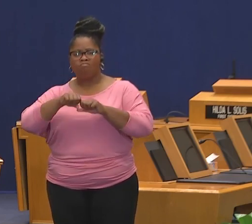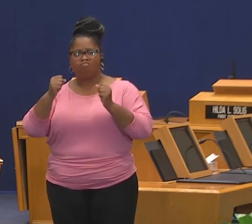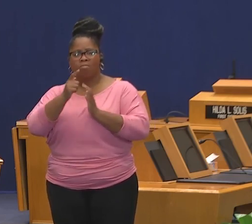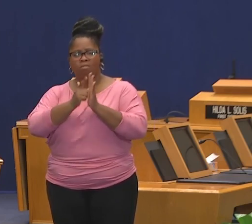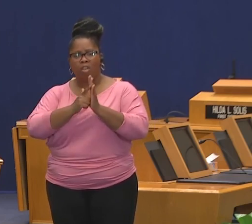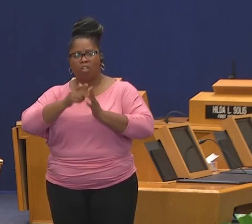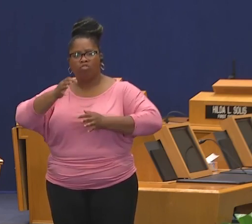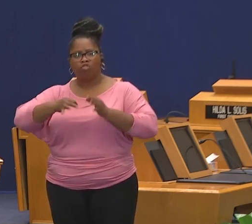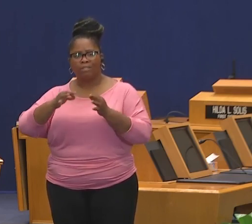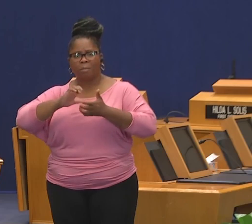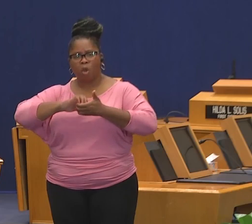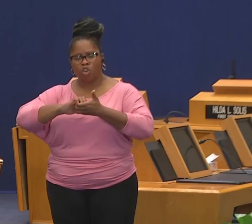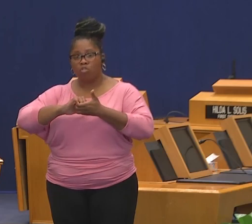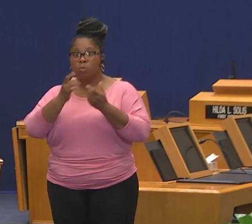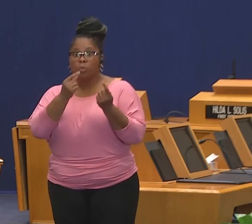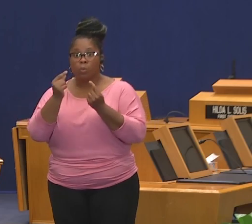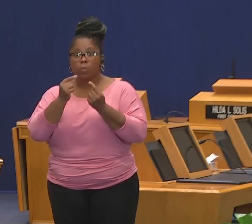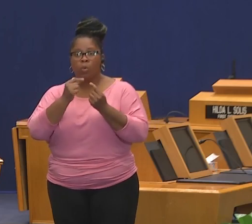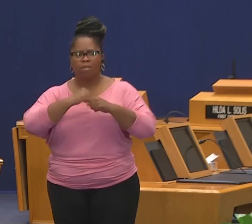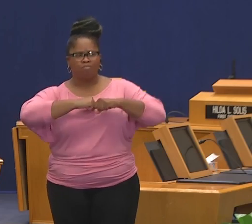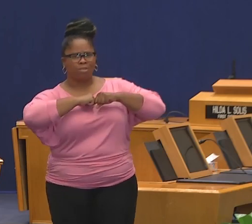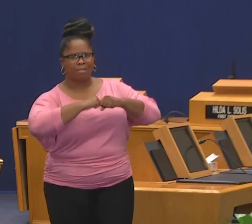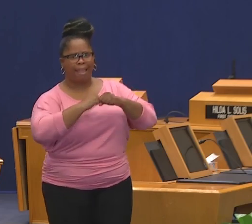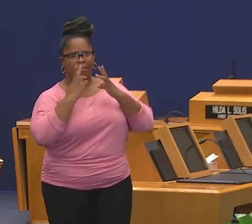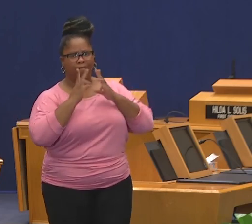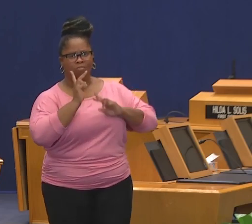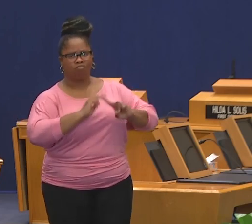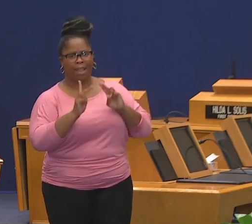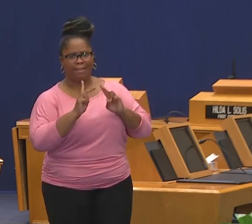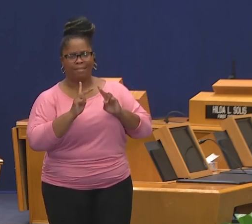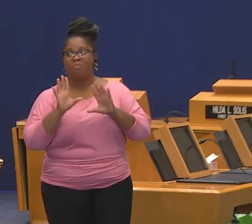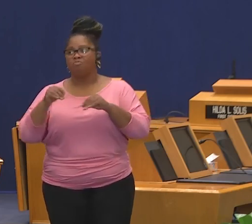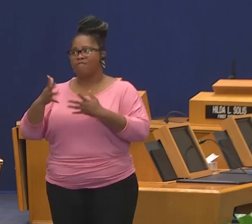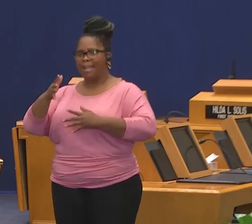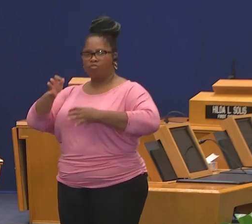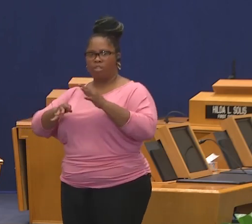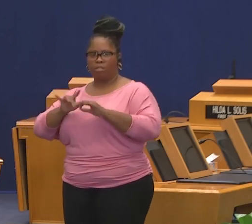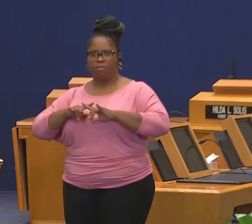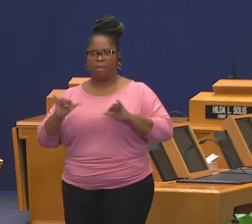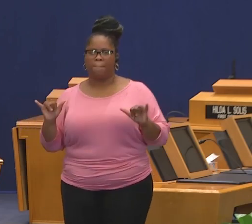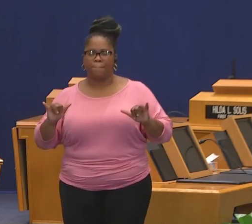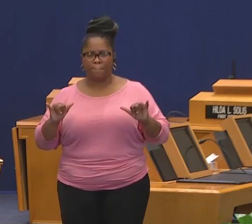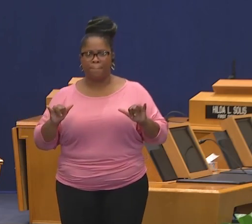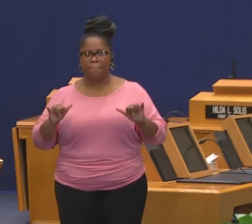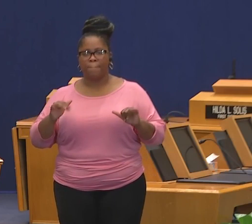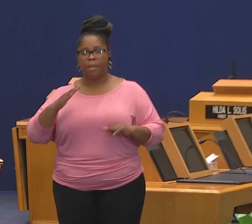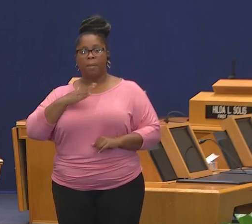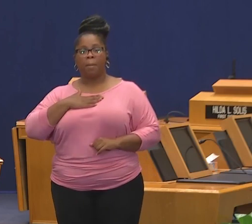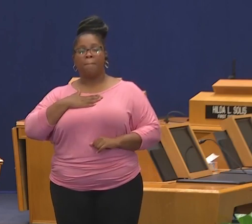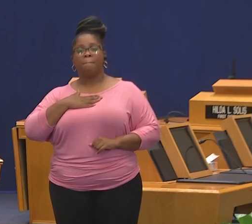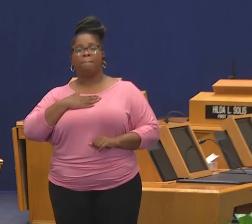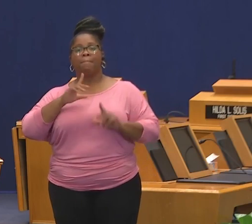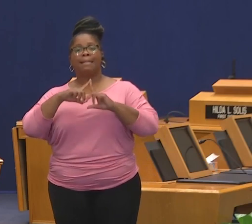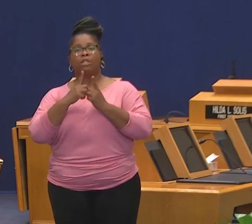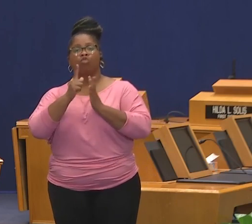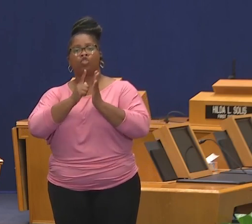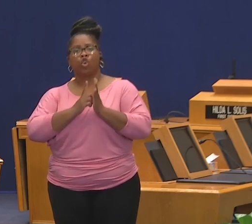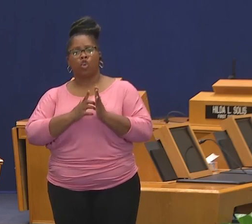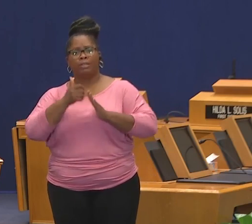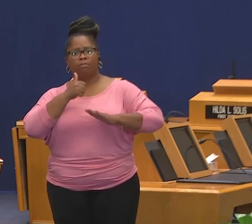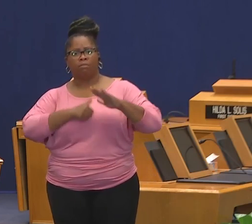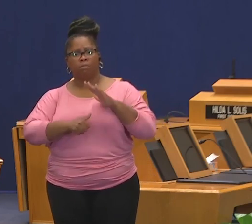are protected and justice is well served. I have directed my deputy district attorneys to consider both